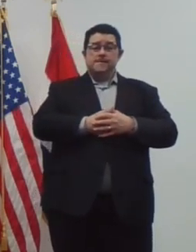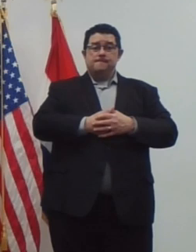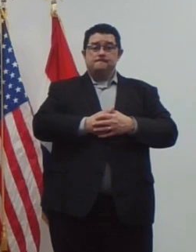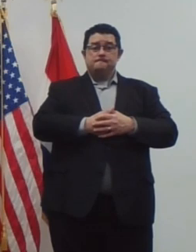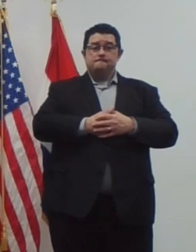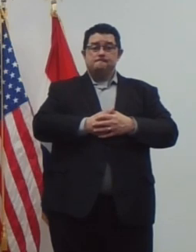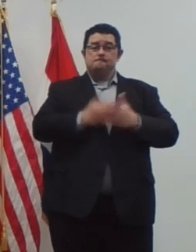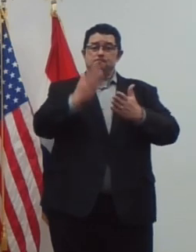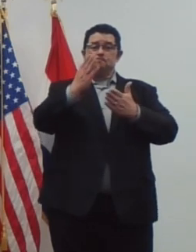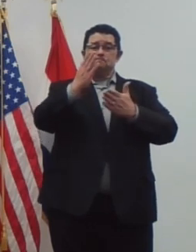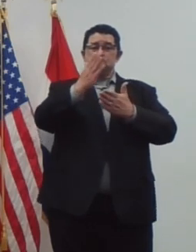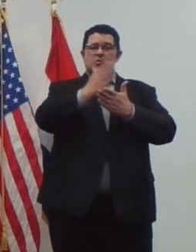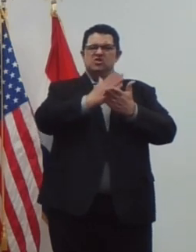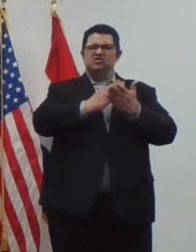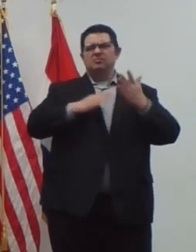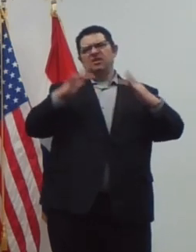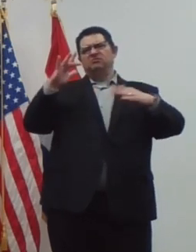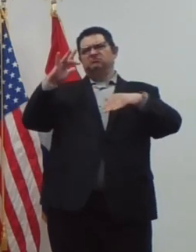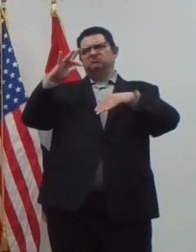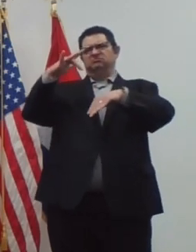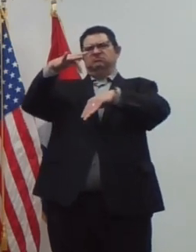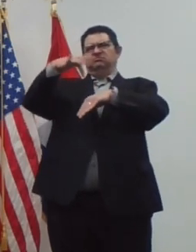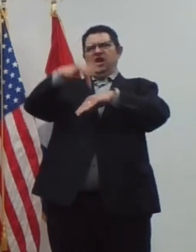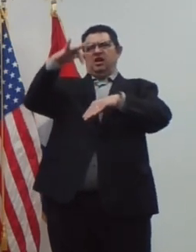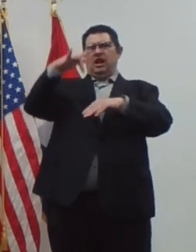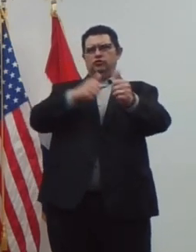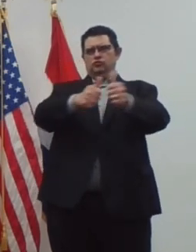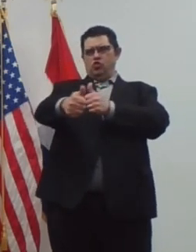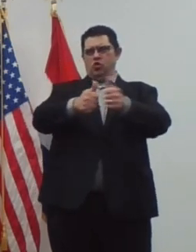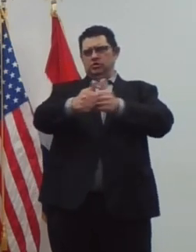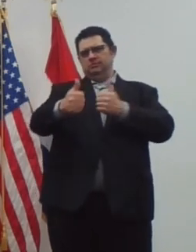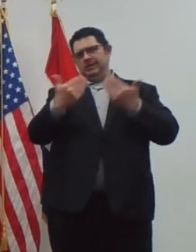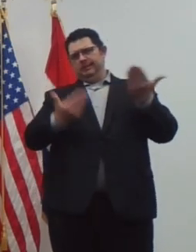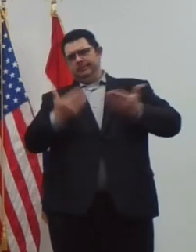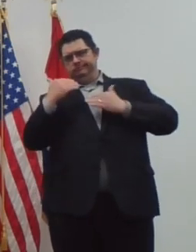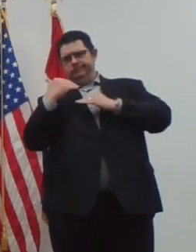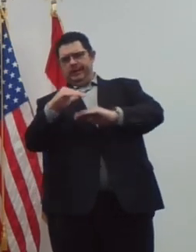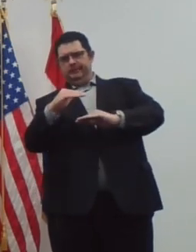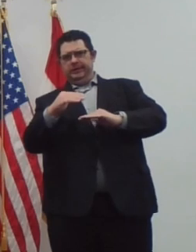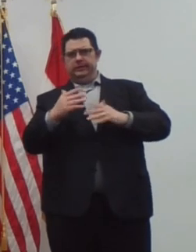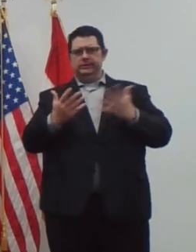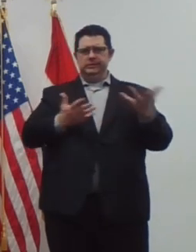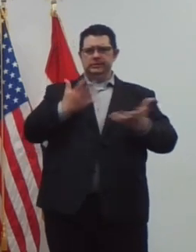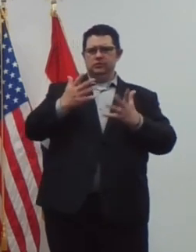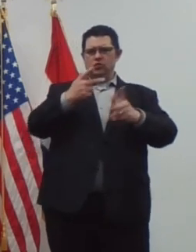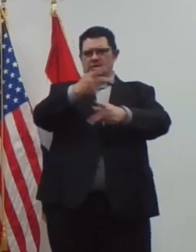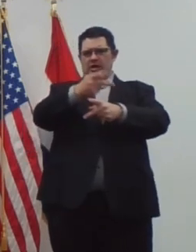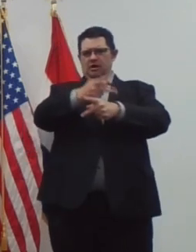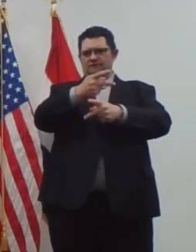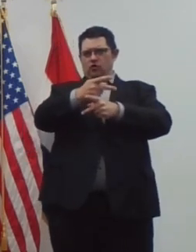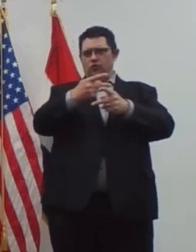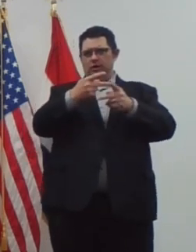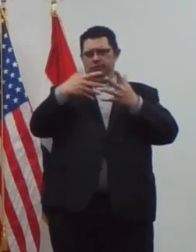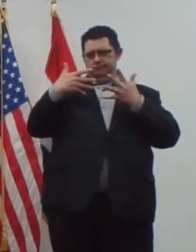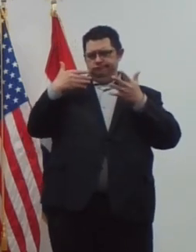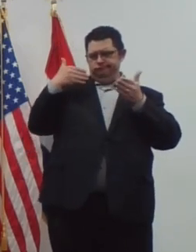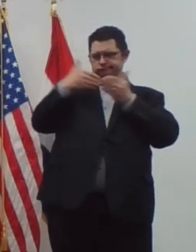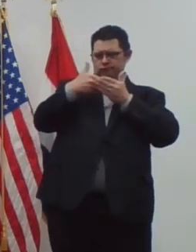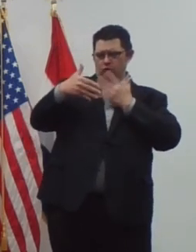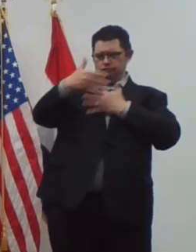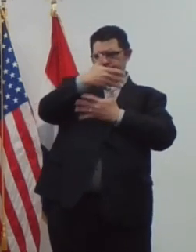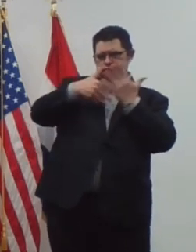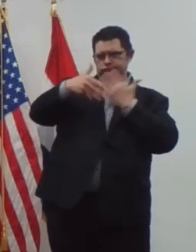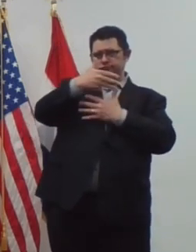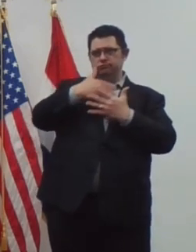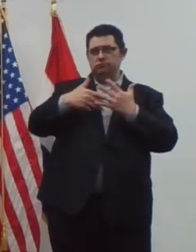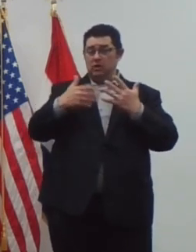the contact sports will be limited because we want to eliminate, we want to be careful with close contact. But some of the sporting events I think will